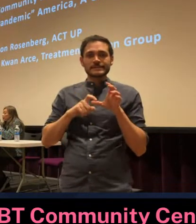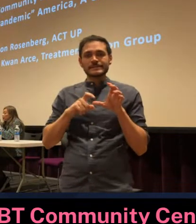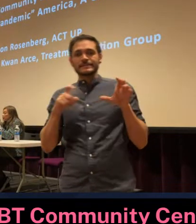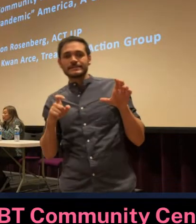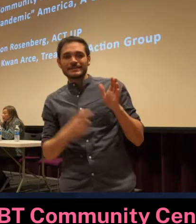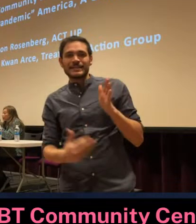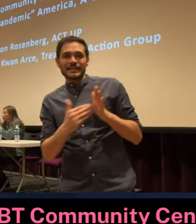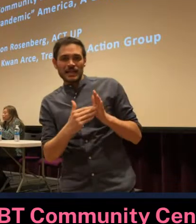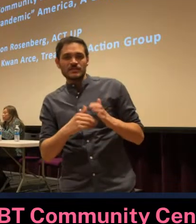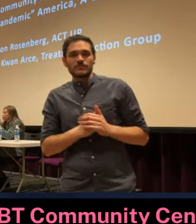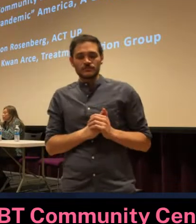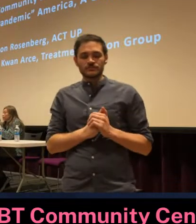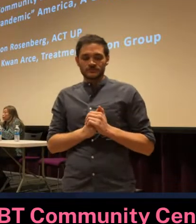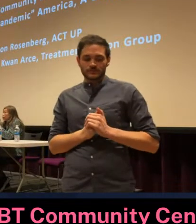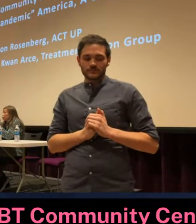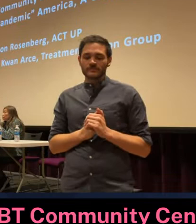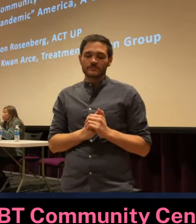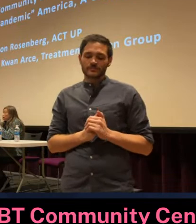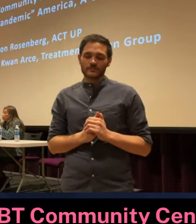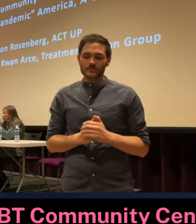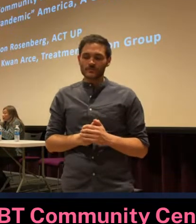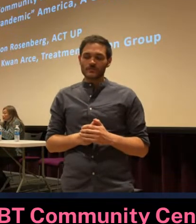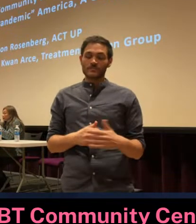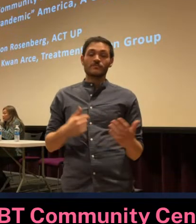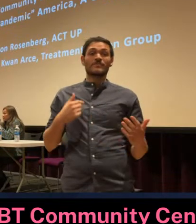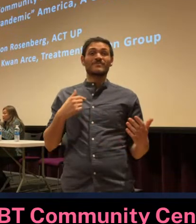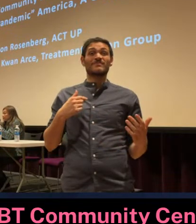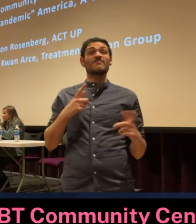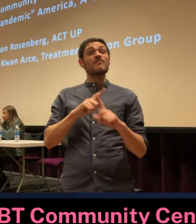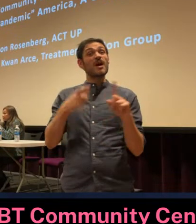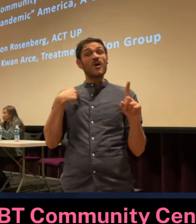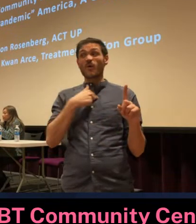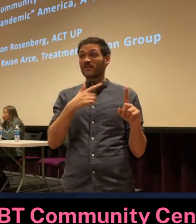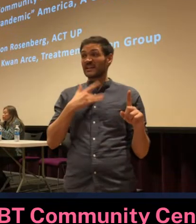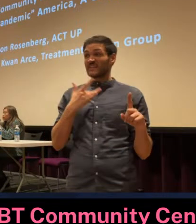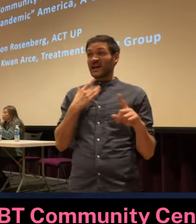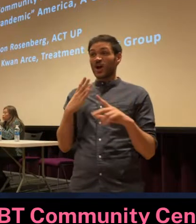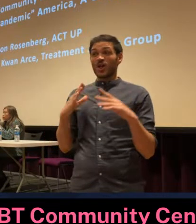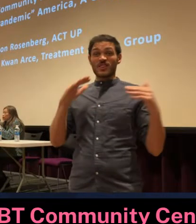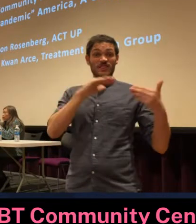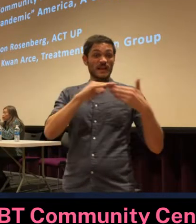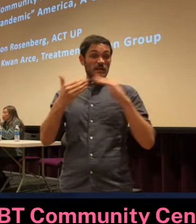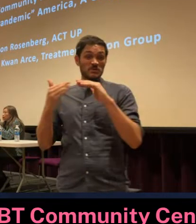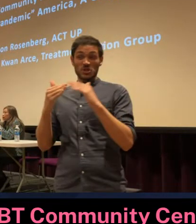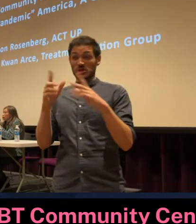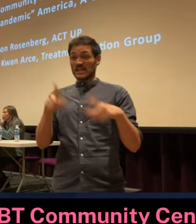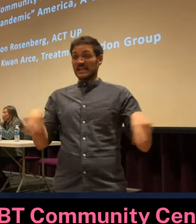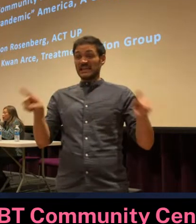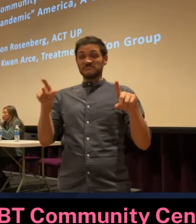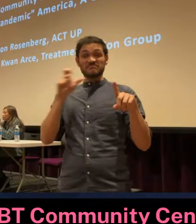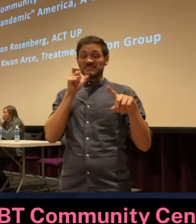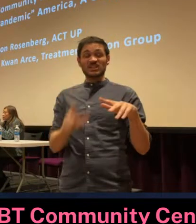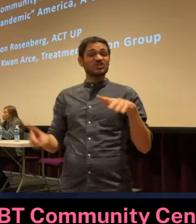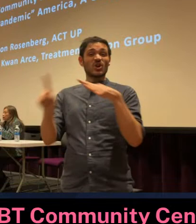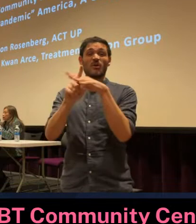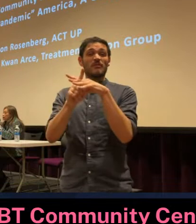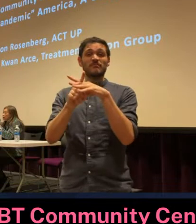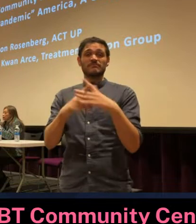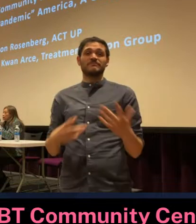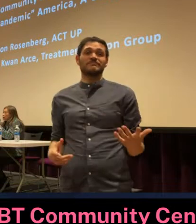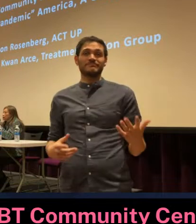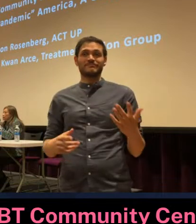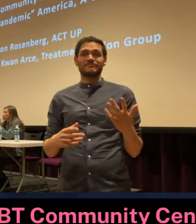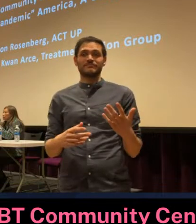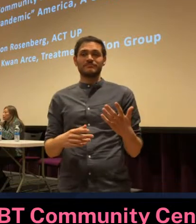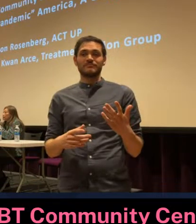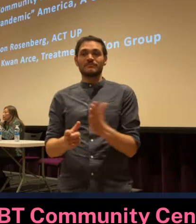what we felt was a barrier is the community didn't show up for us, because there was the moment that could go to Pride, all of a sudden it was